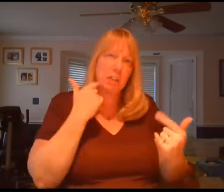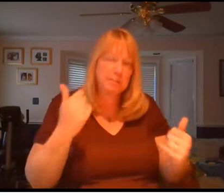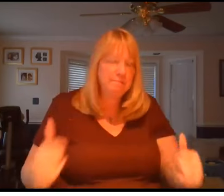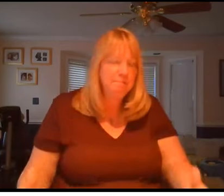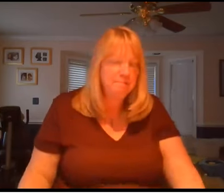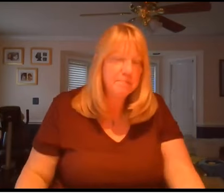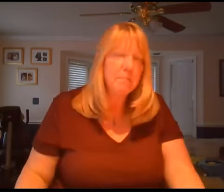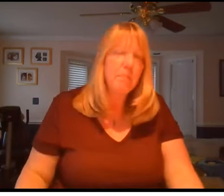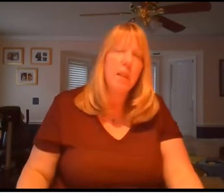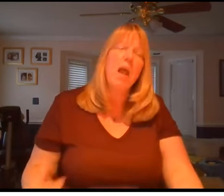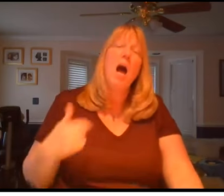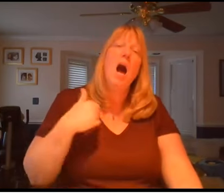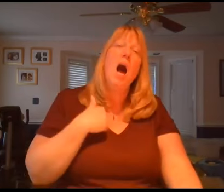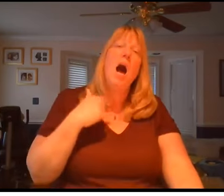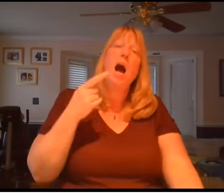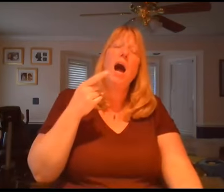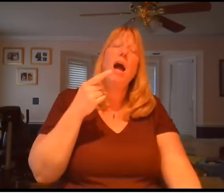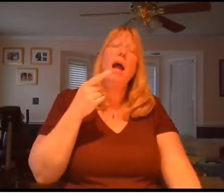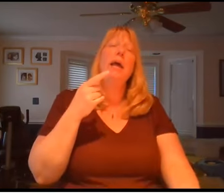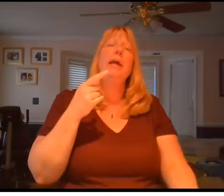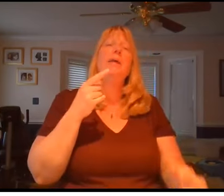25 years later I still laugh about it.